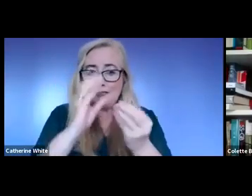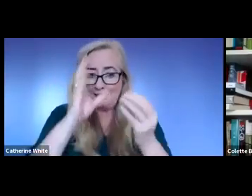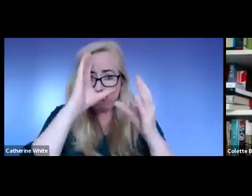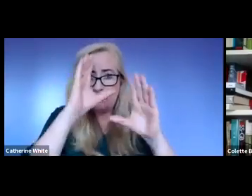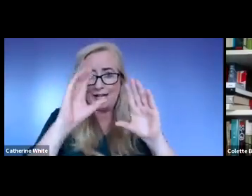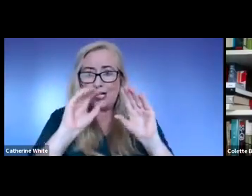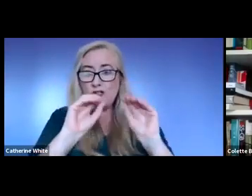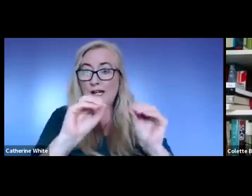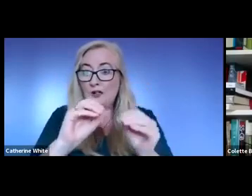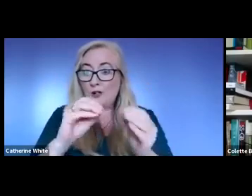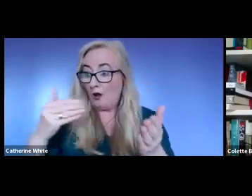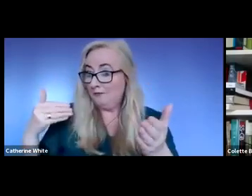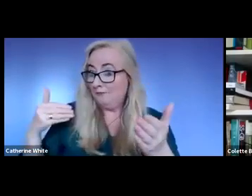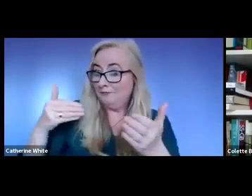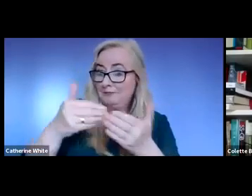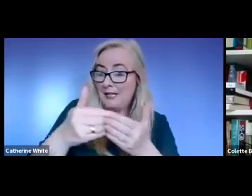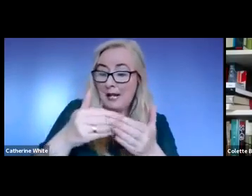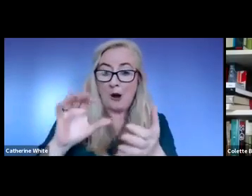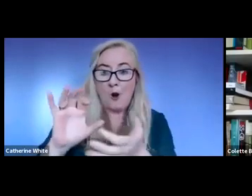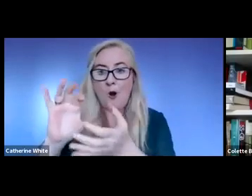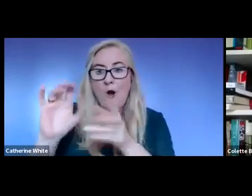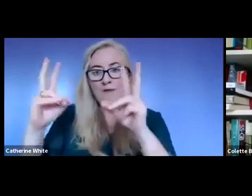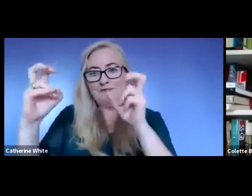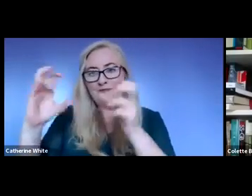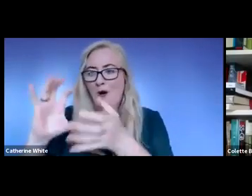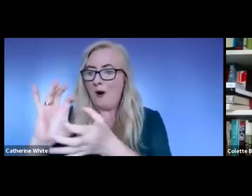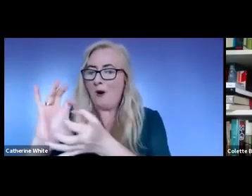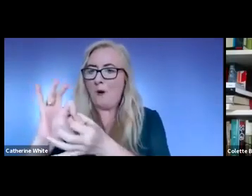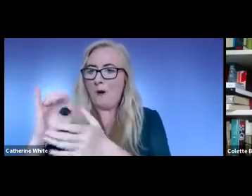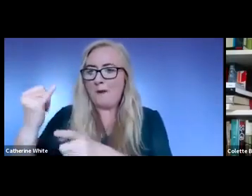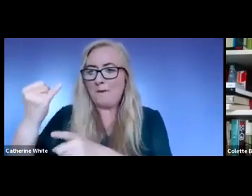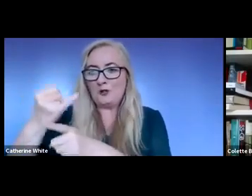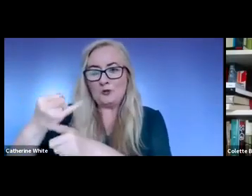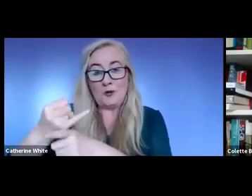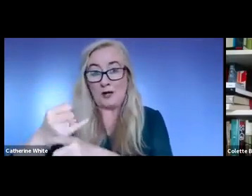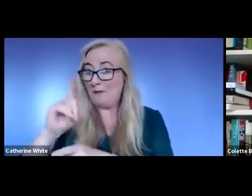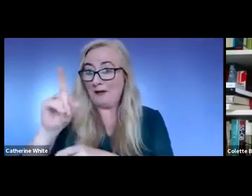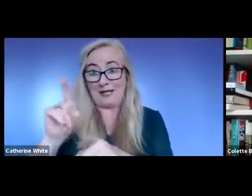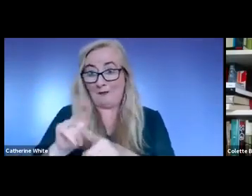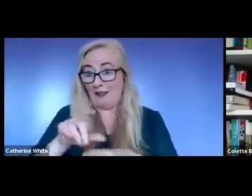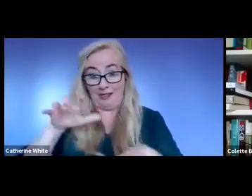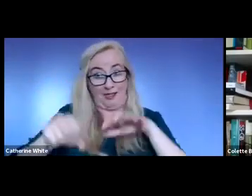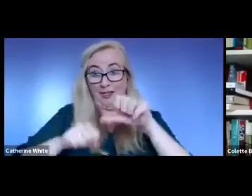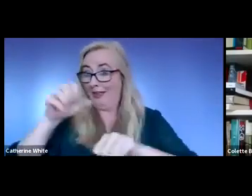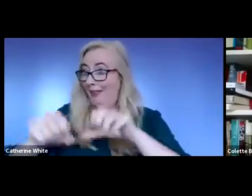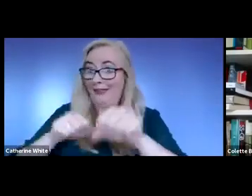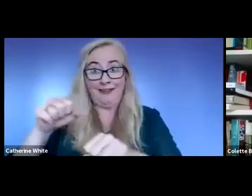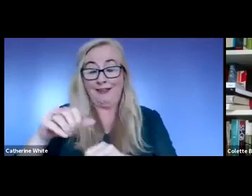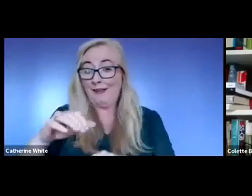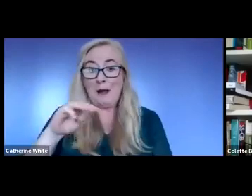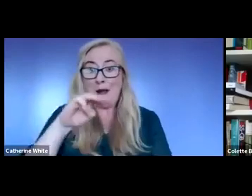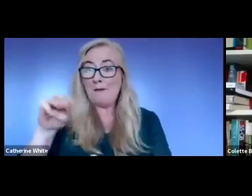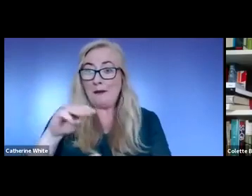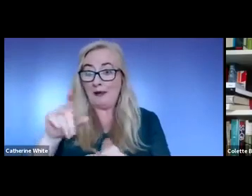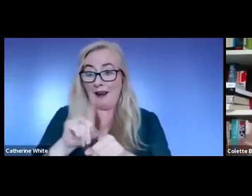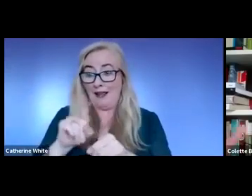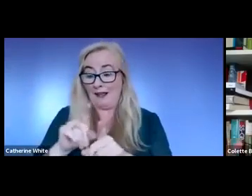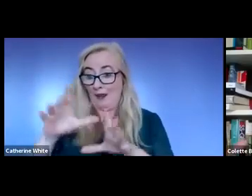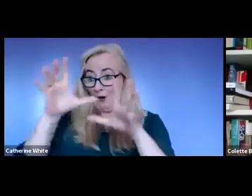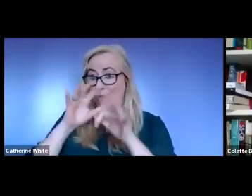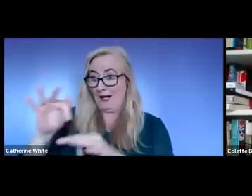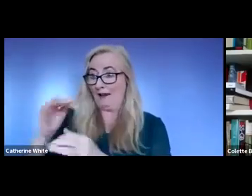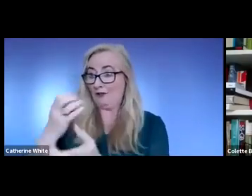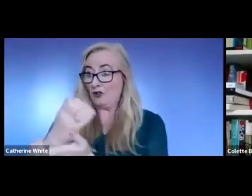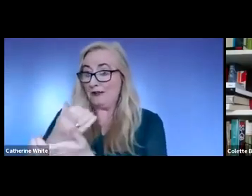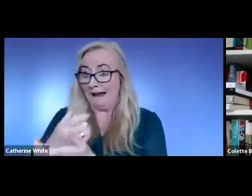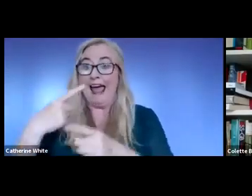this time and this notion of homeschooling, when really it's just a mad scramble for people to look after their children while trying